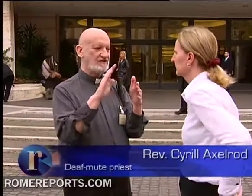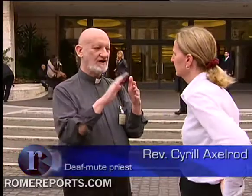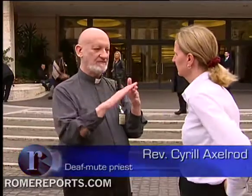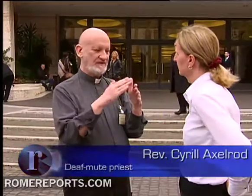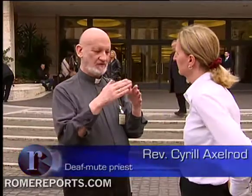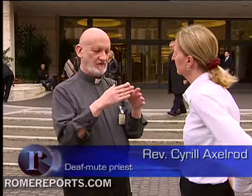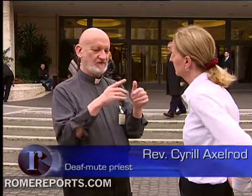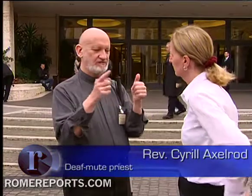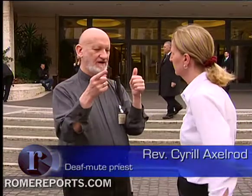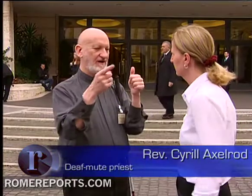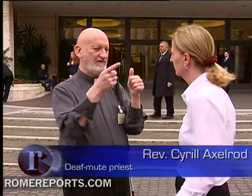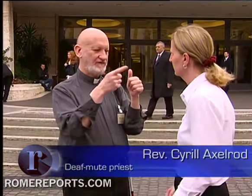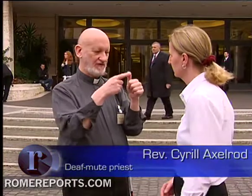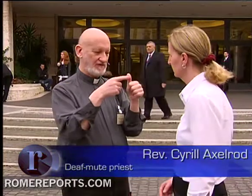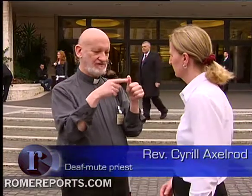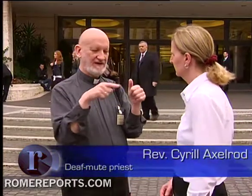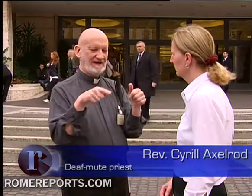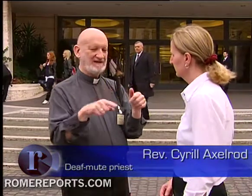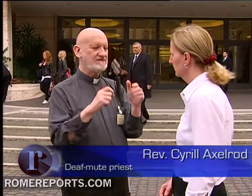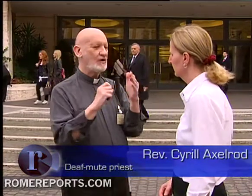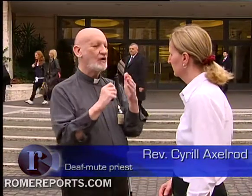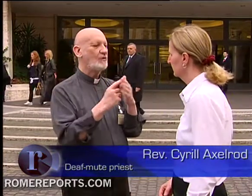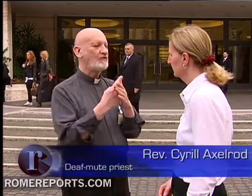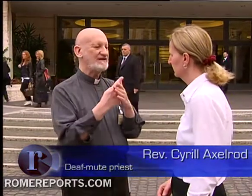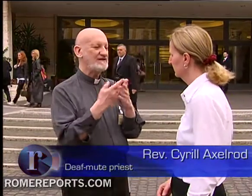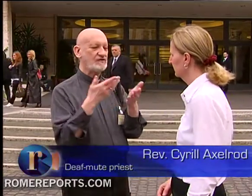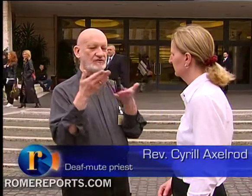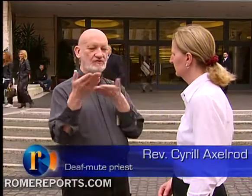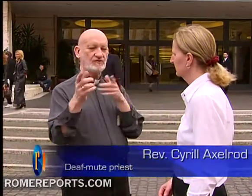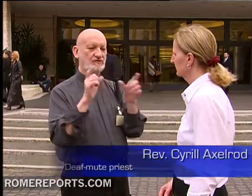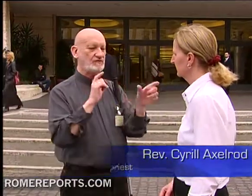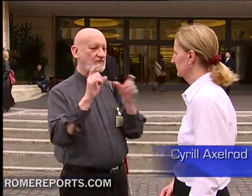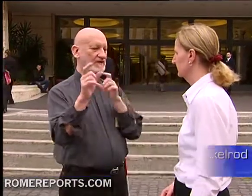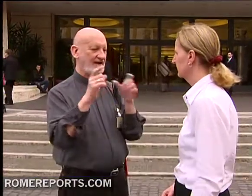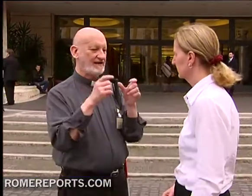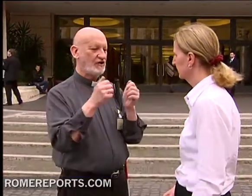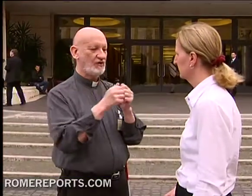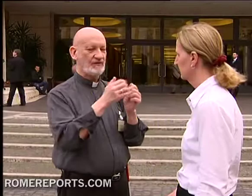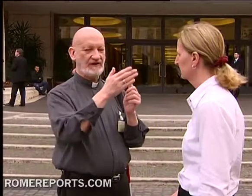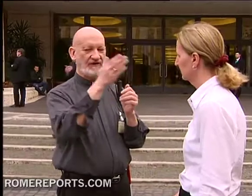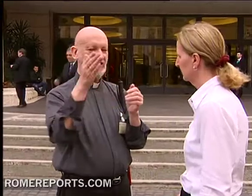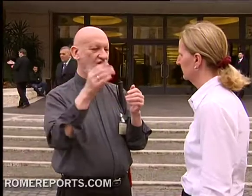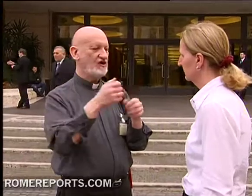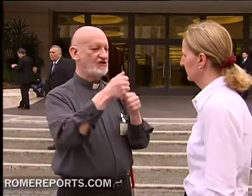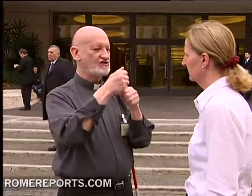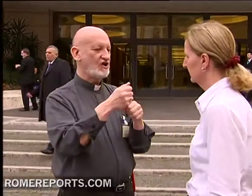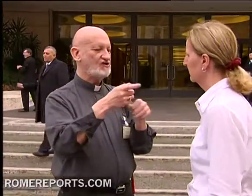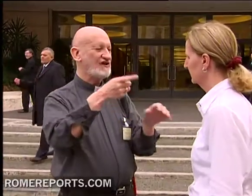here. That's because, well, firstly, it's an opportunity to